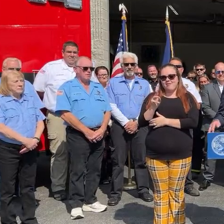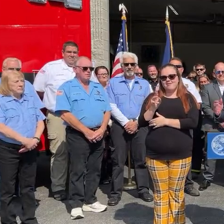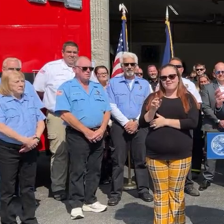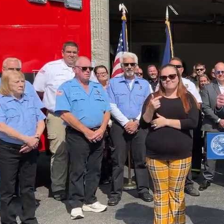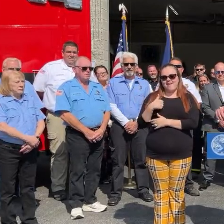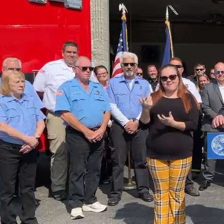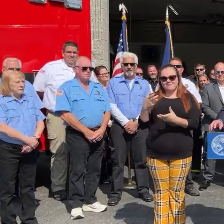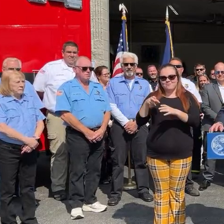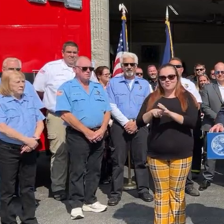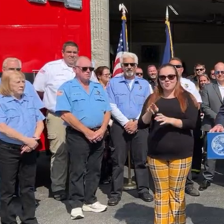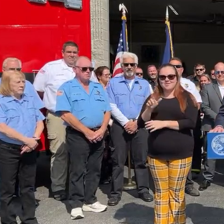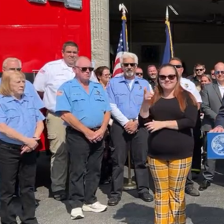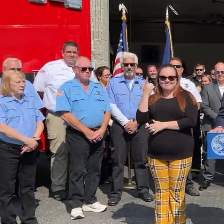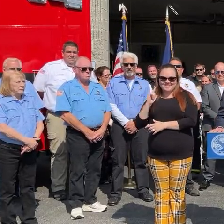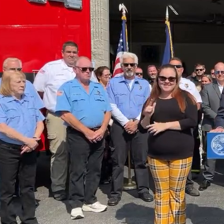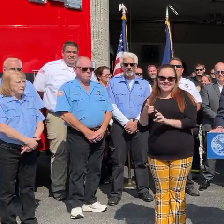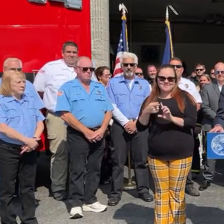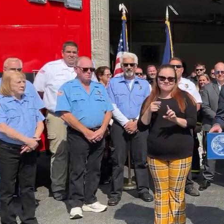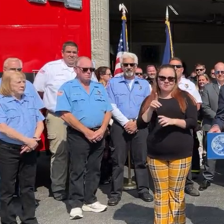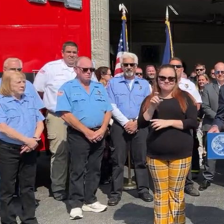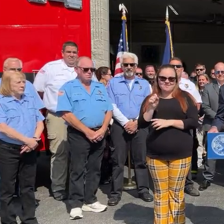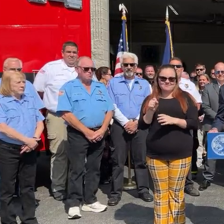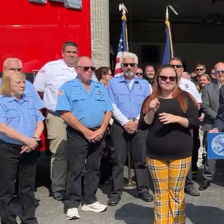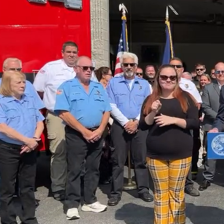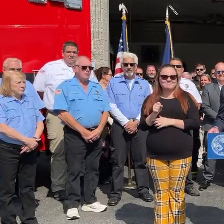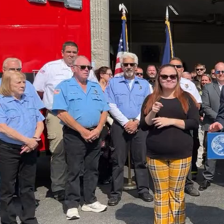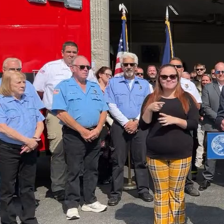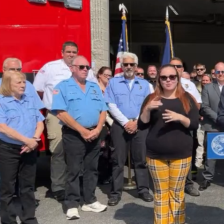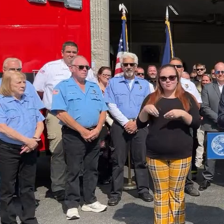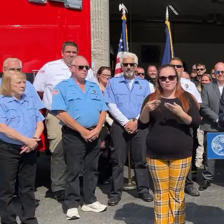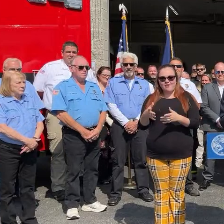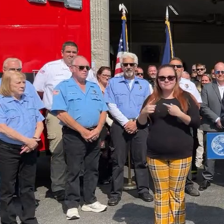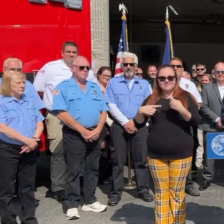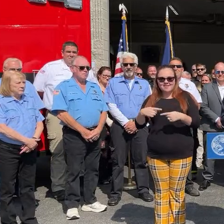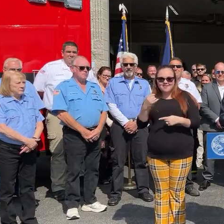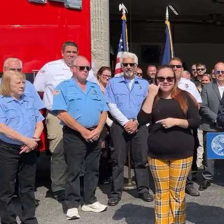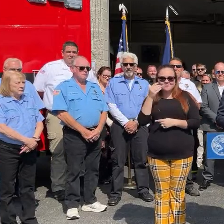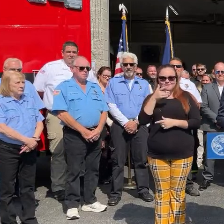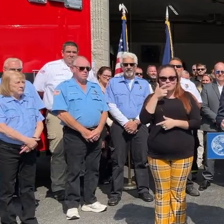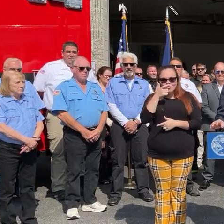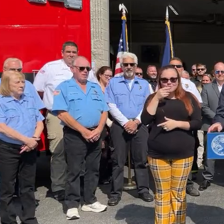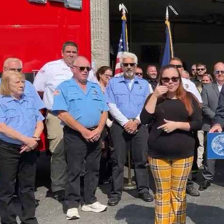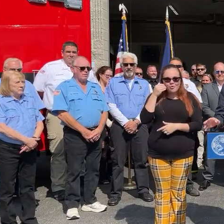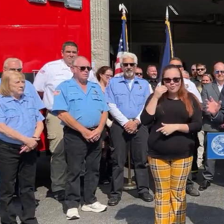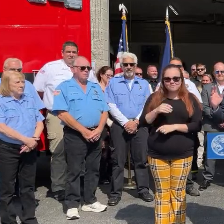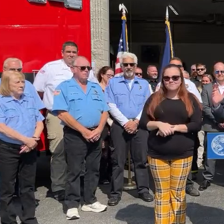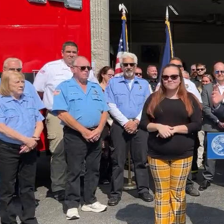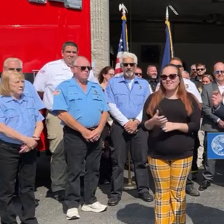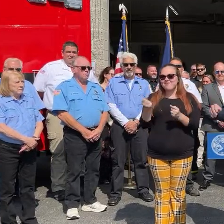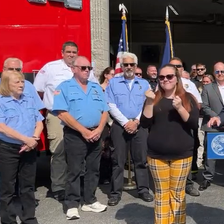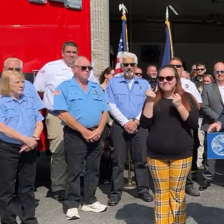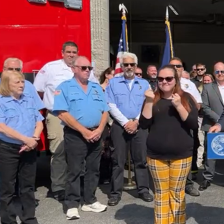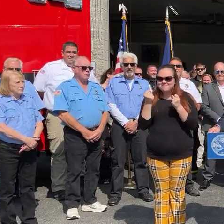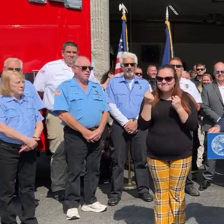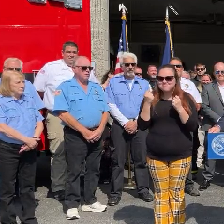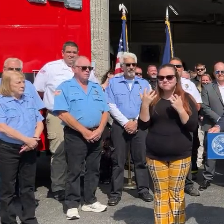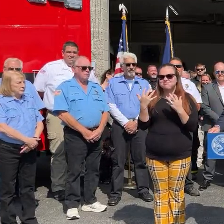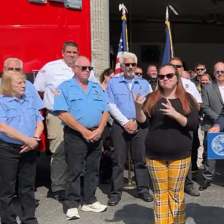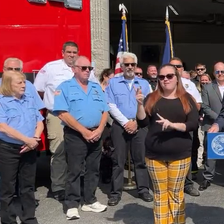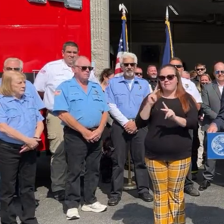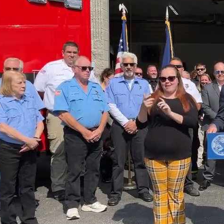today by Lee with Deaf Access Services, who'll be providing the American Sign Language for those who may be watching at home. And we have a lot of folks here, as you can